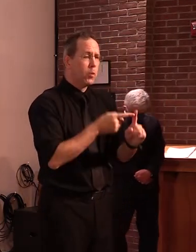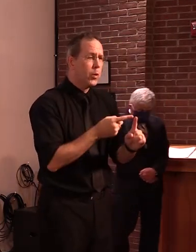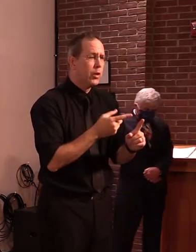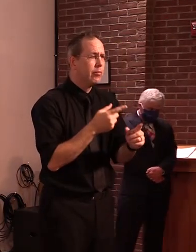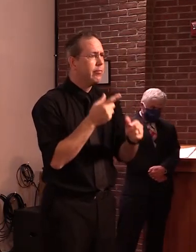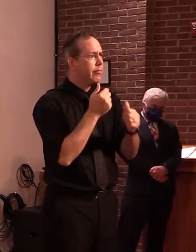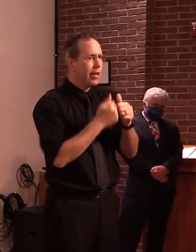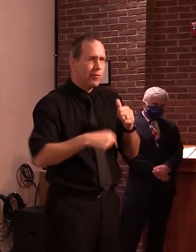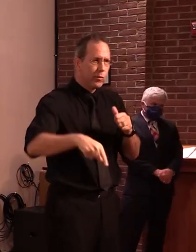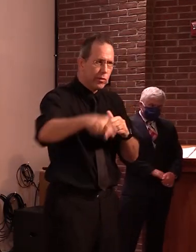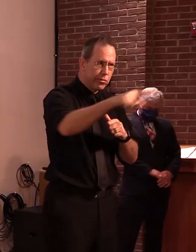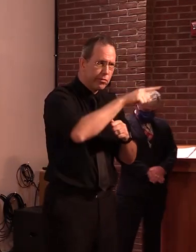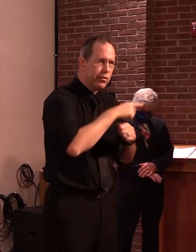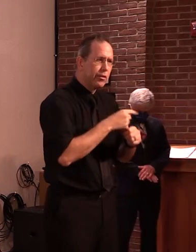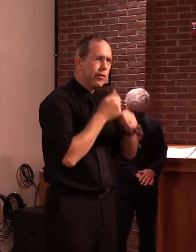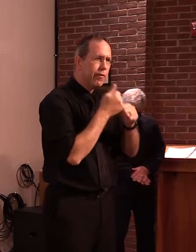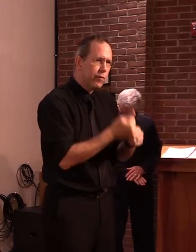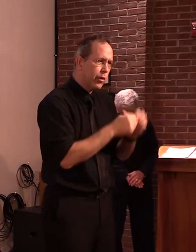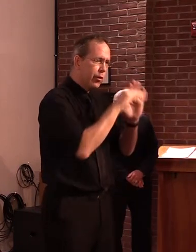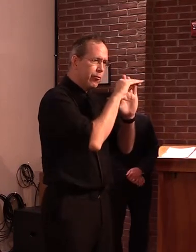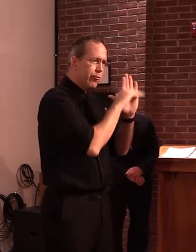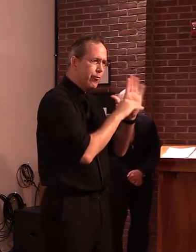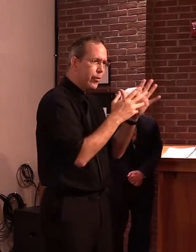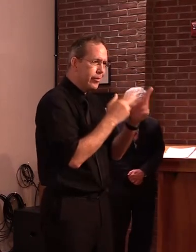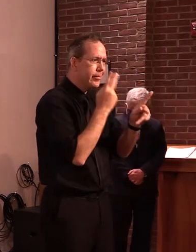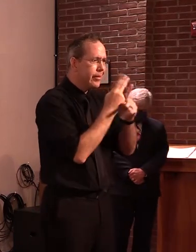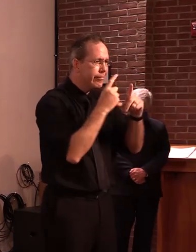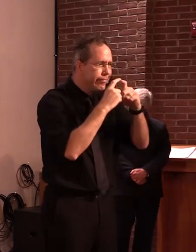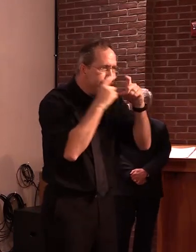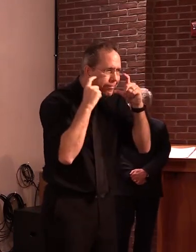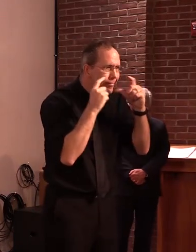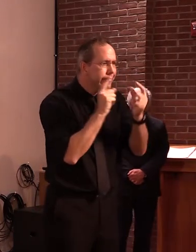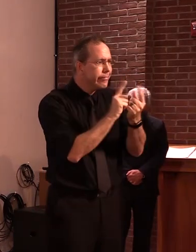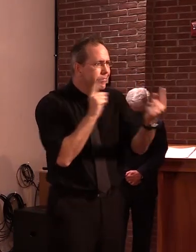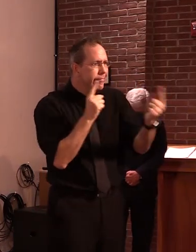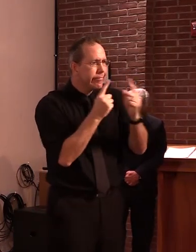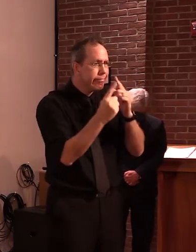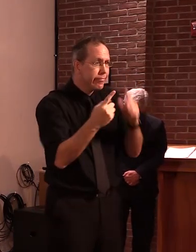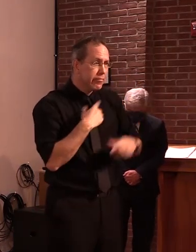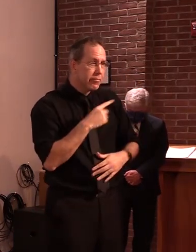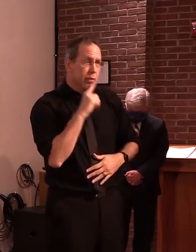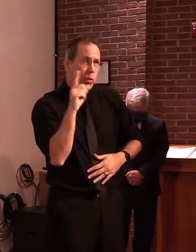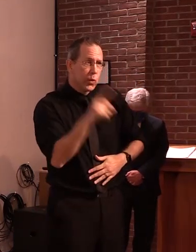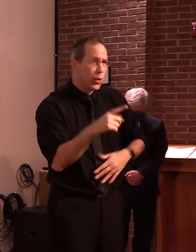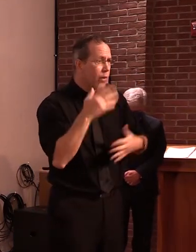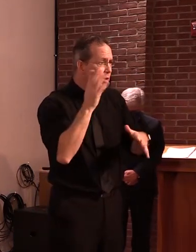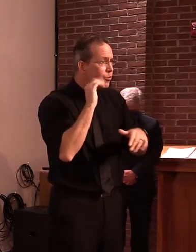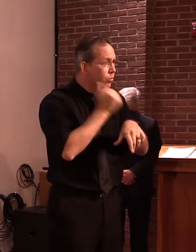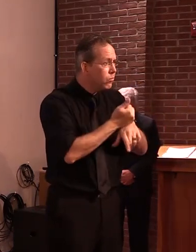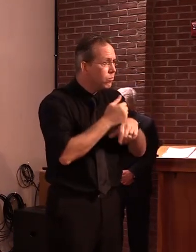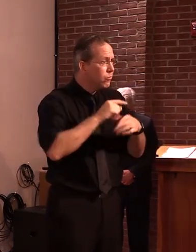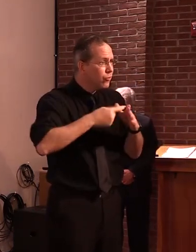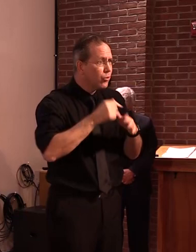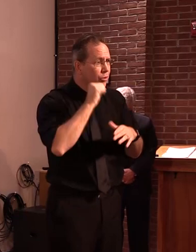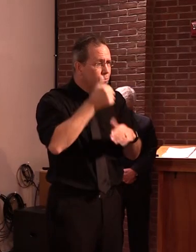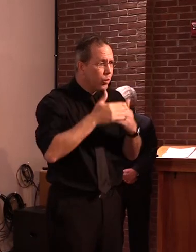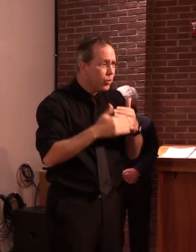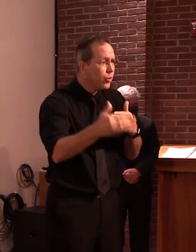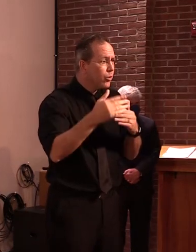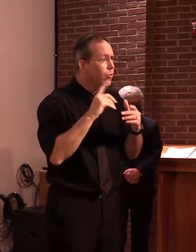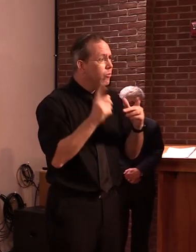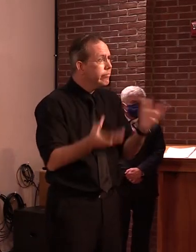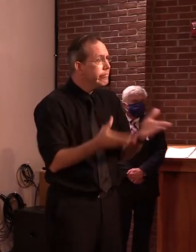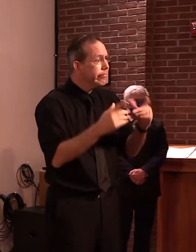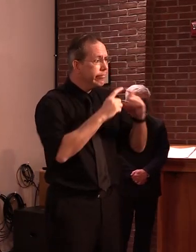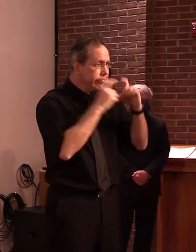good track before I issued the mass requirement, the mass mandate, but in anticipation